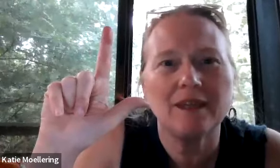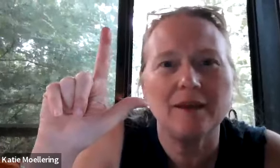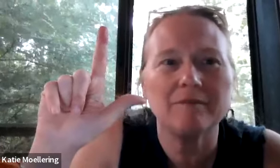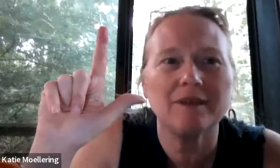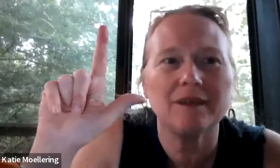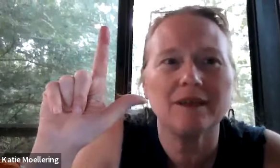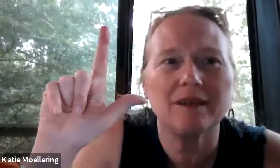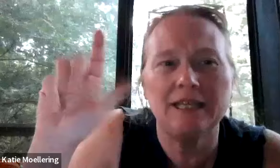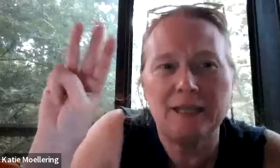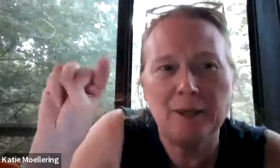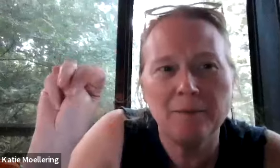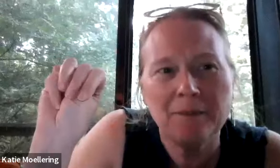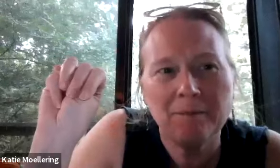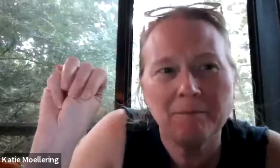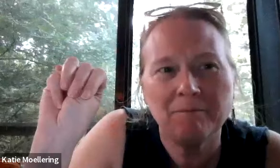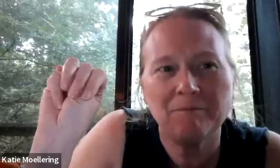yep. And then M.